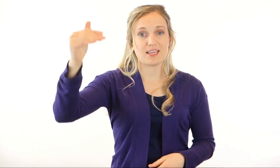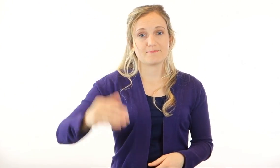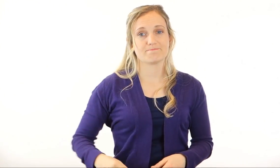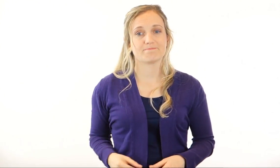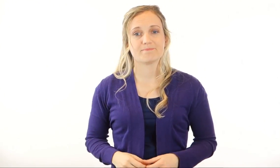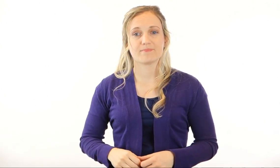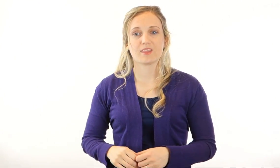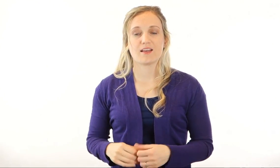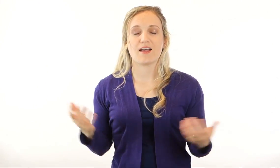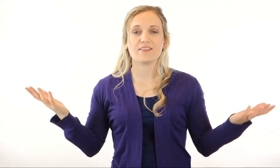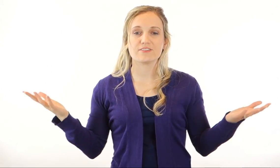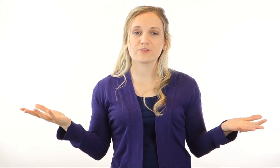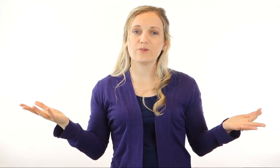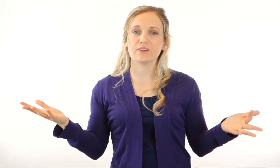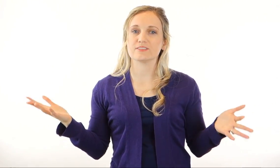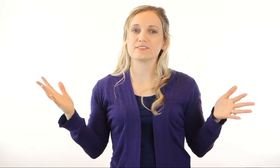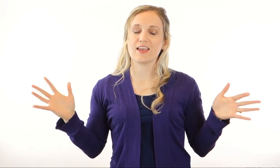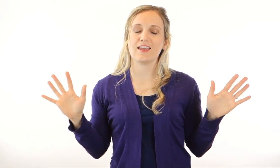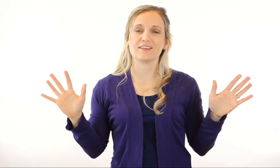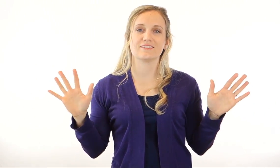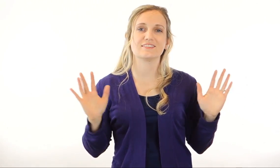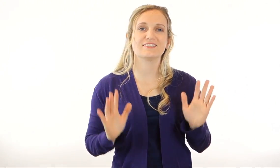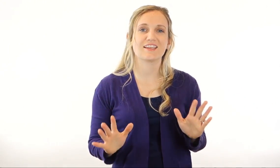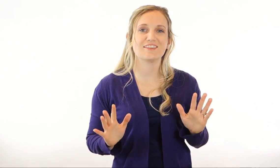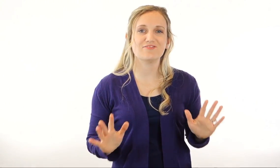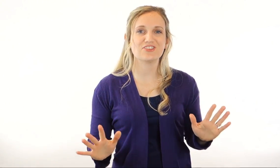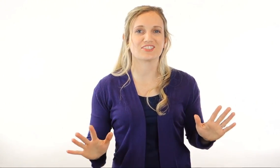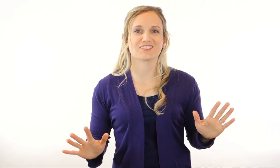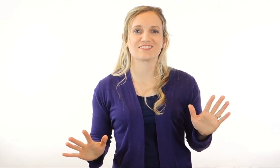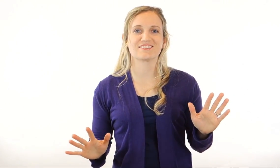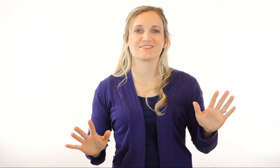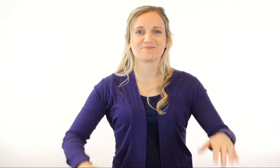Someday. And there's your chorus. Okay, second verse.